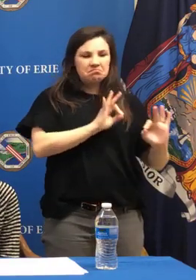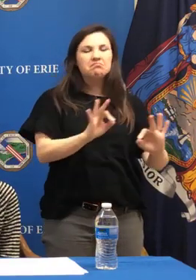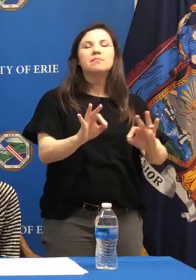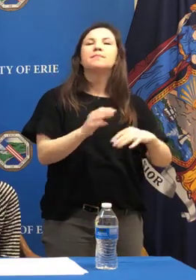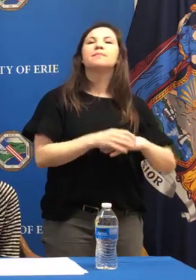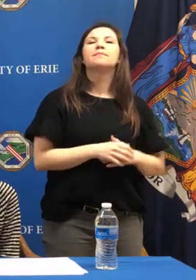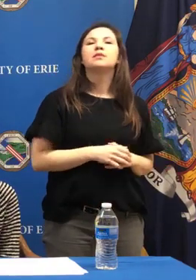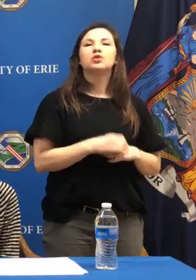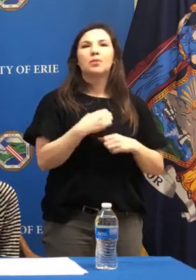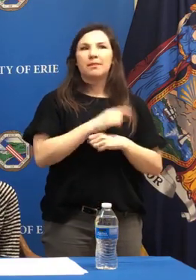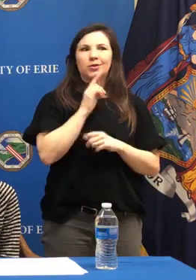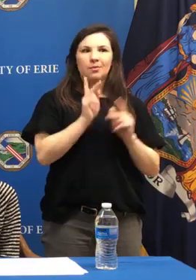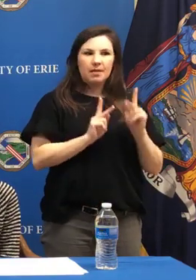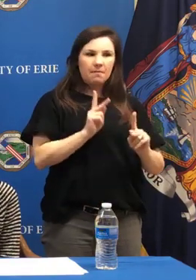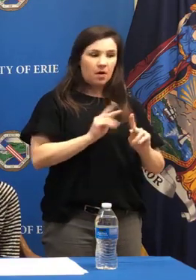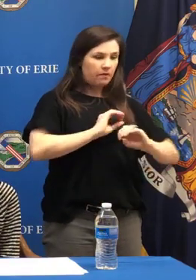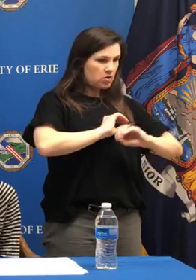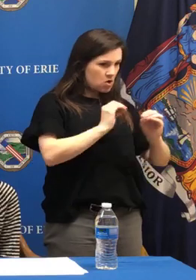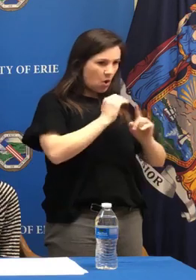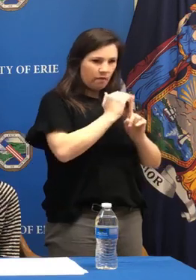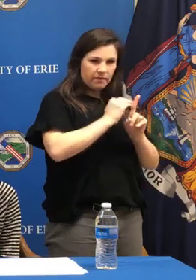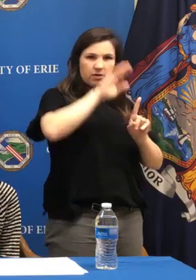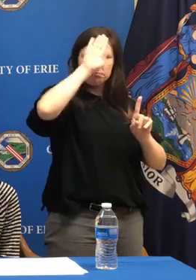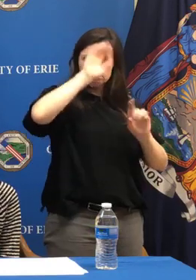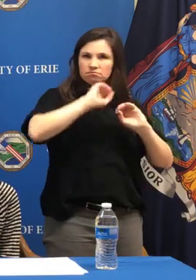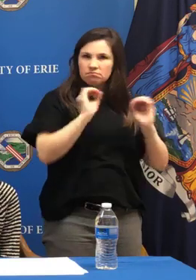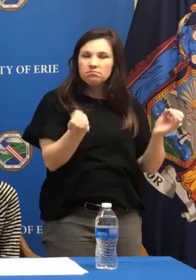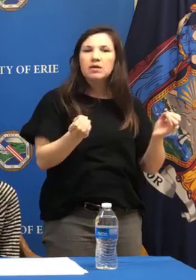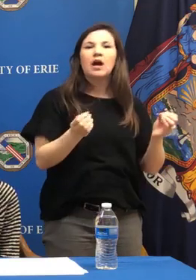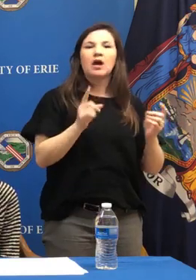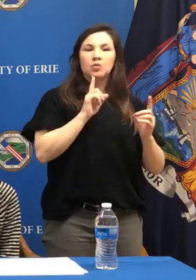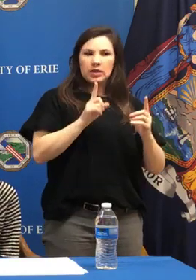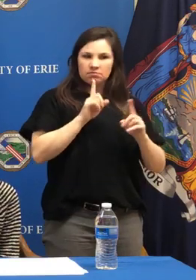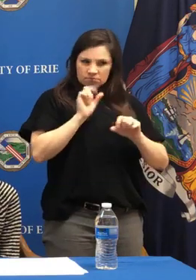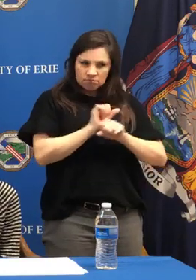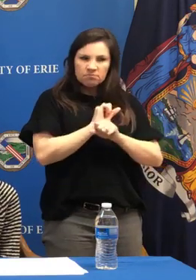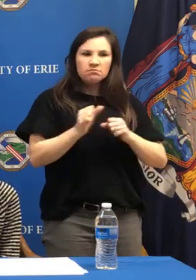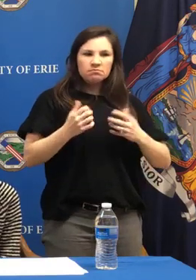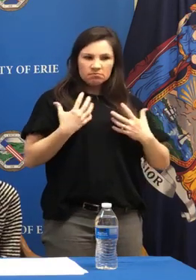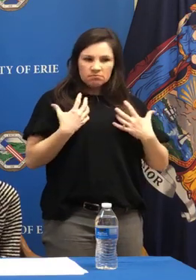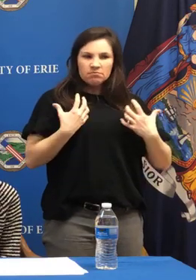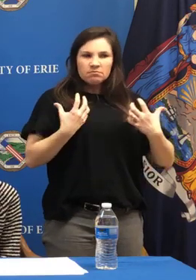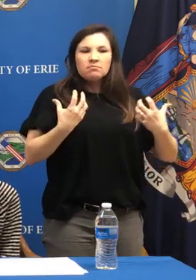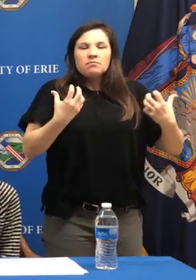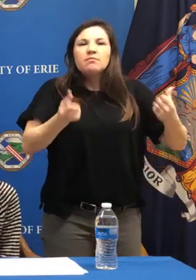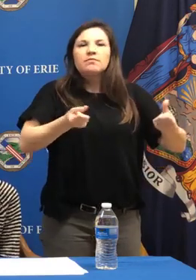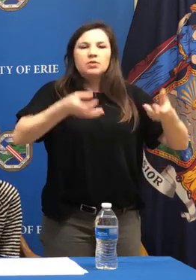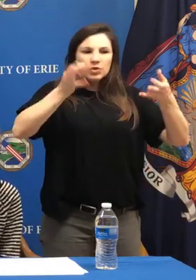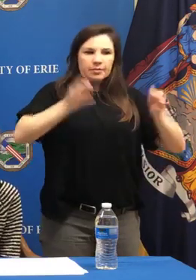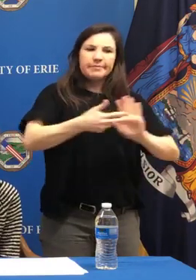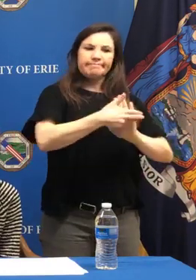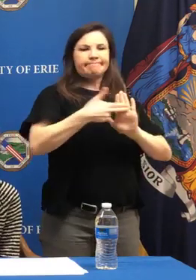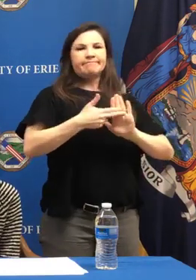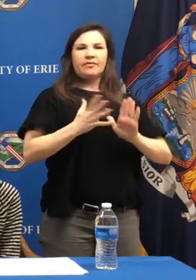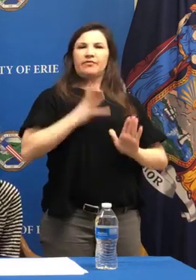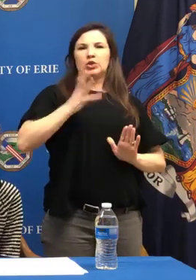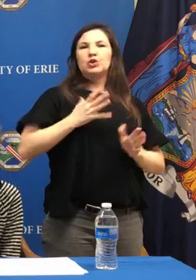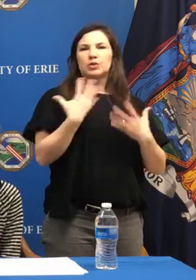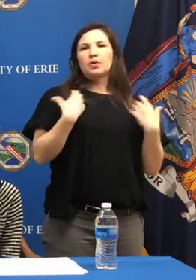that people are fever-free and really on the mend before we determine that they've recovered from